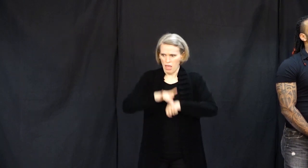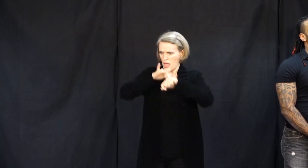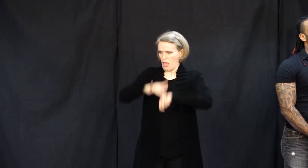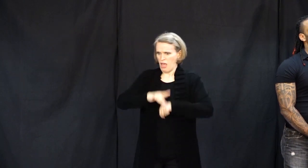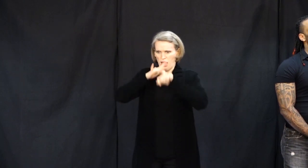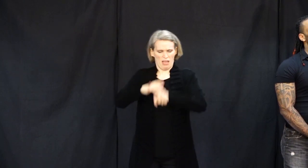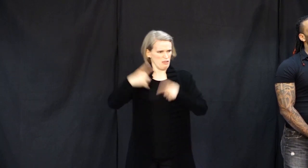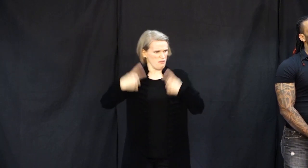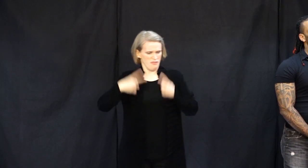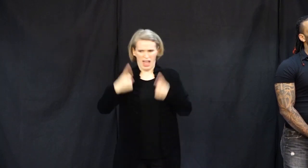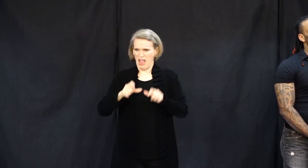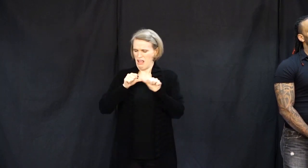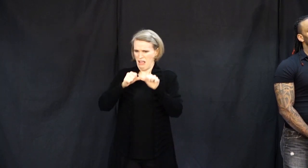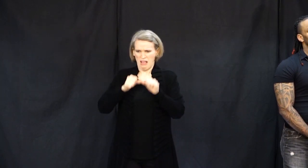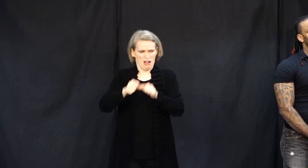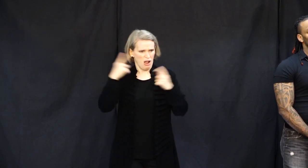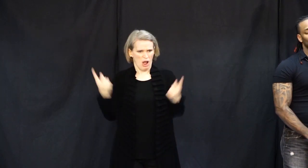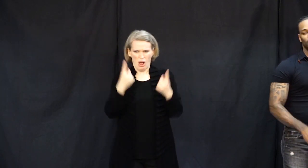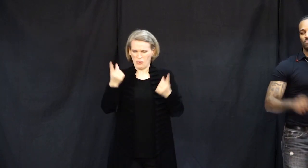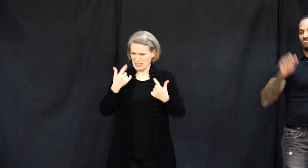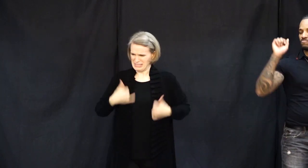it's going out of style. Do what you do.